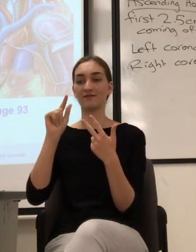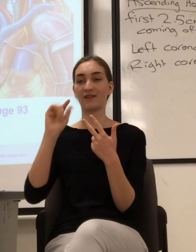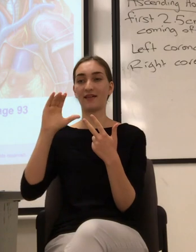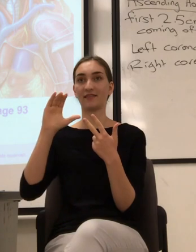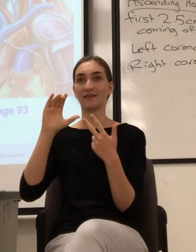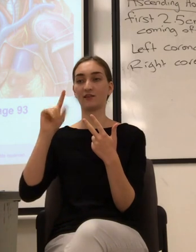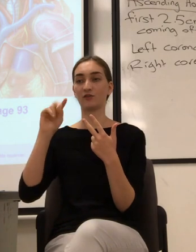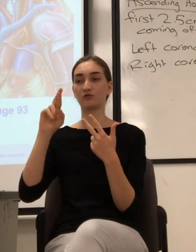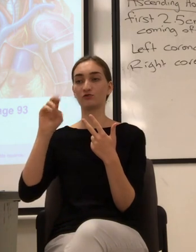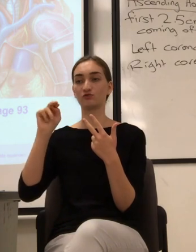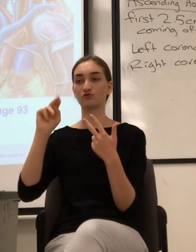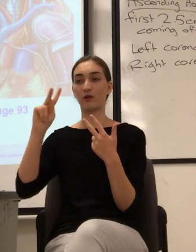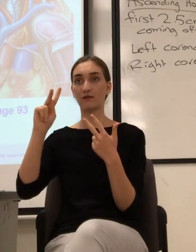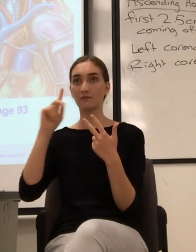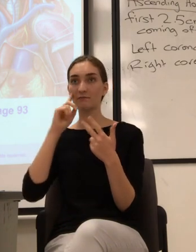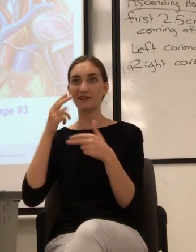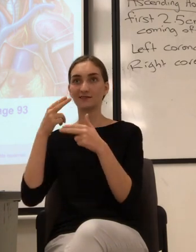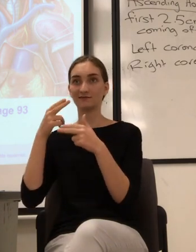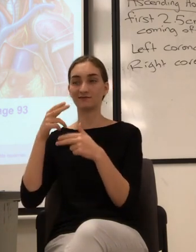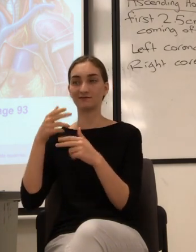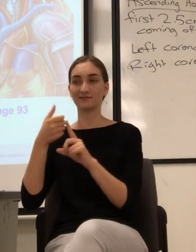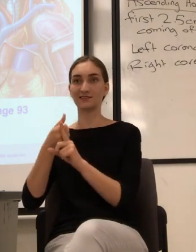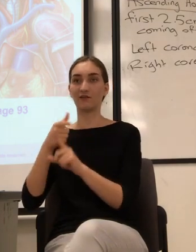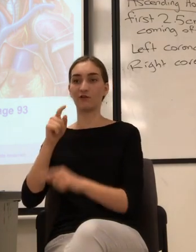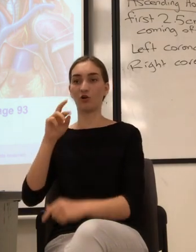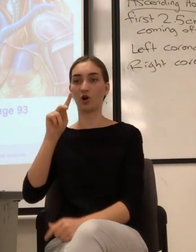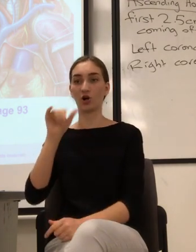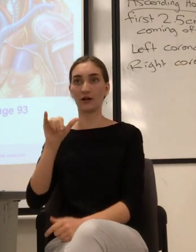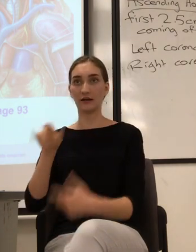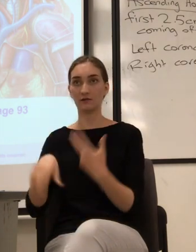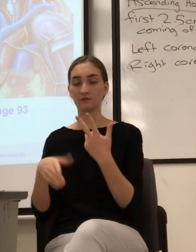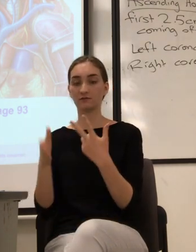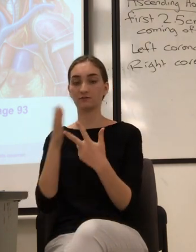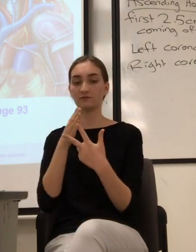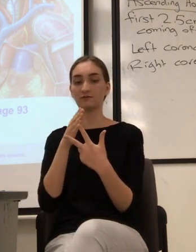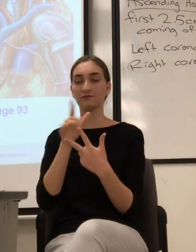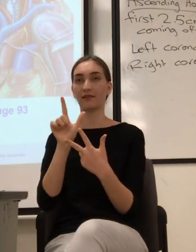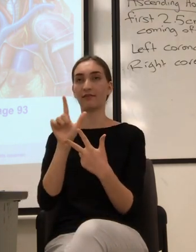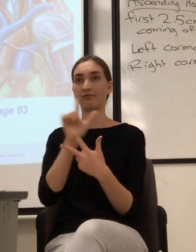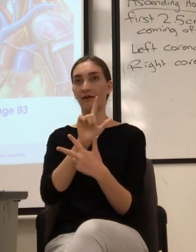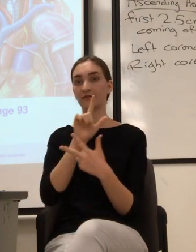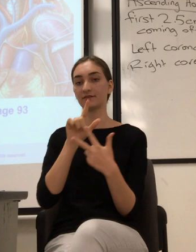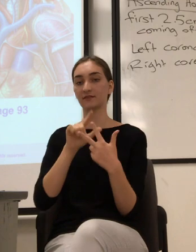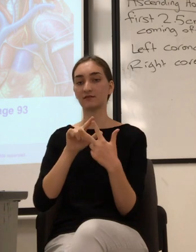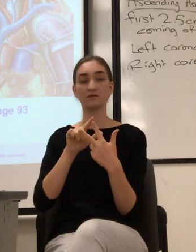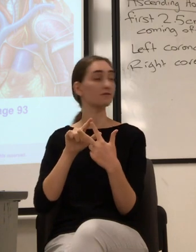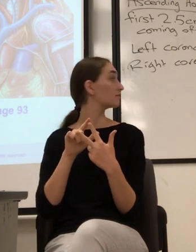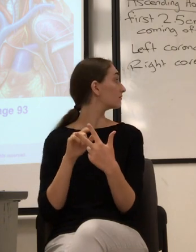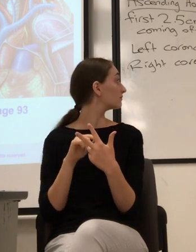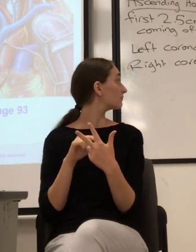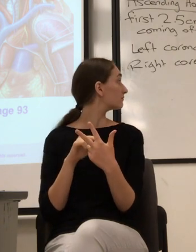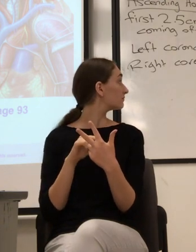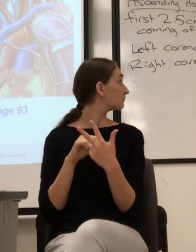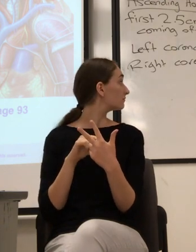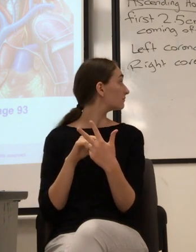It's called trunk, it's an artery, okay? Left common carotid,